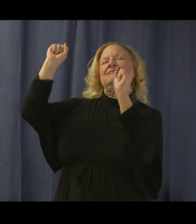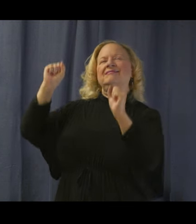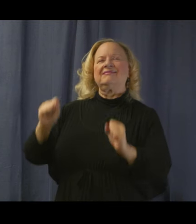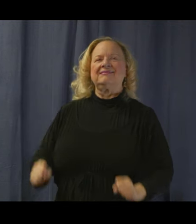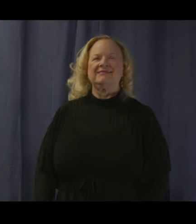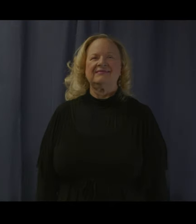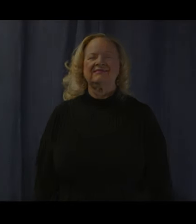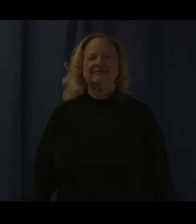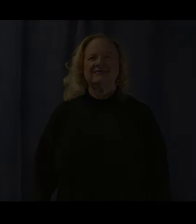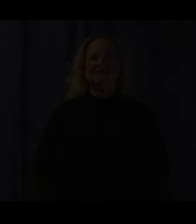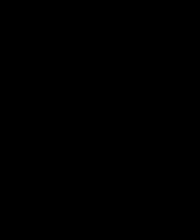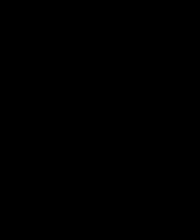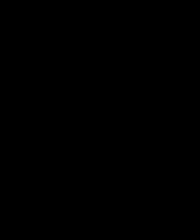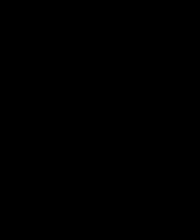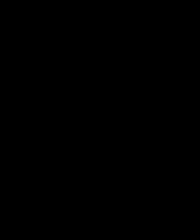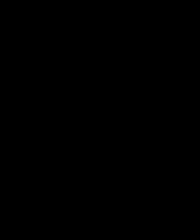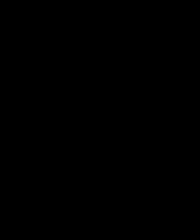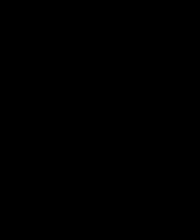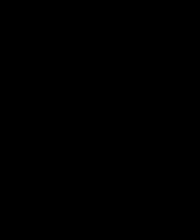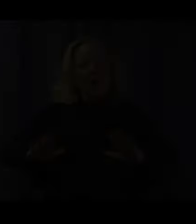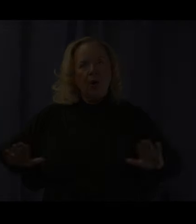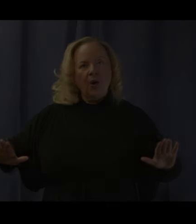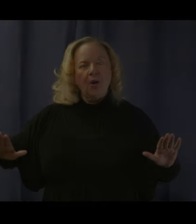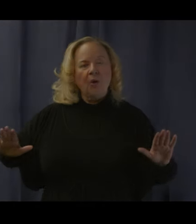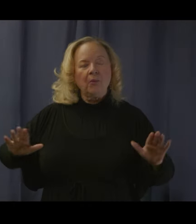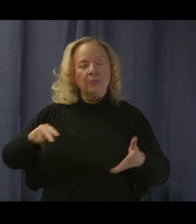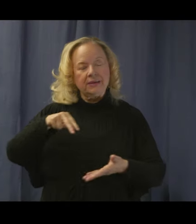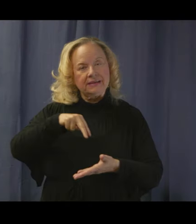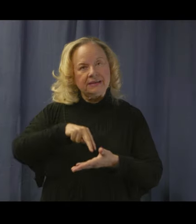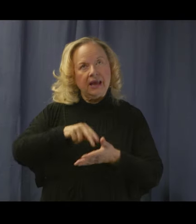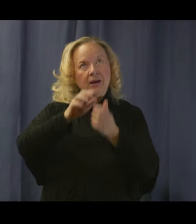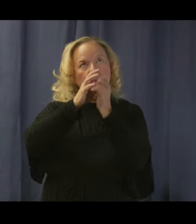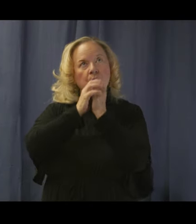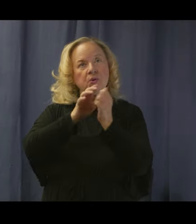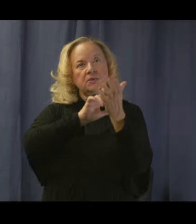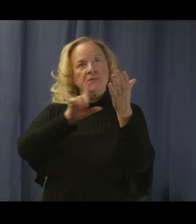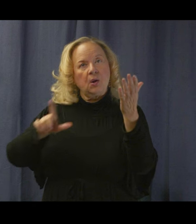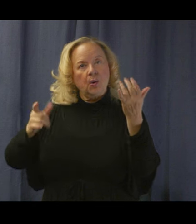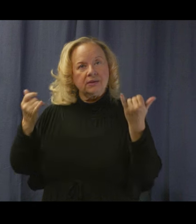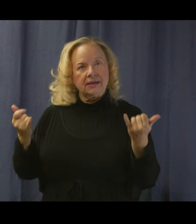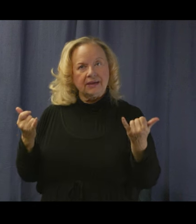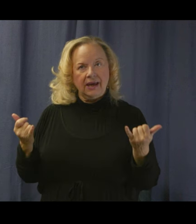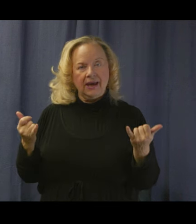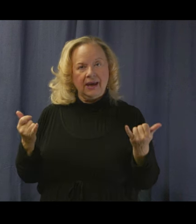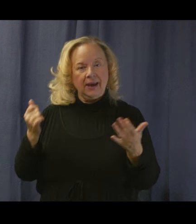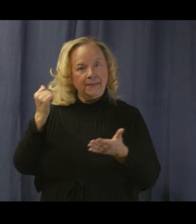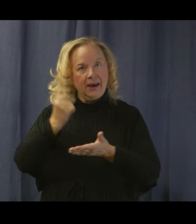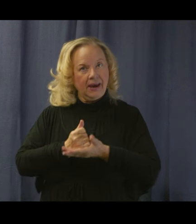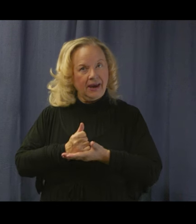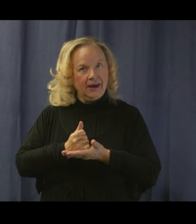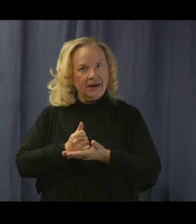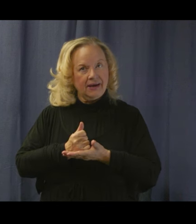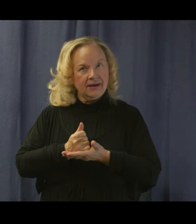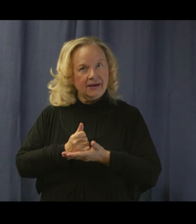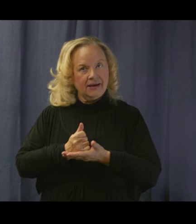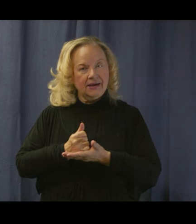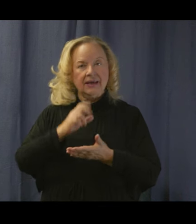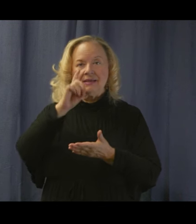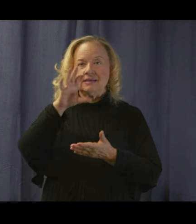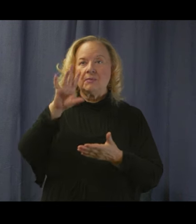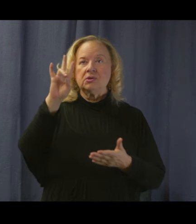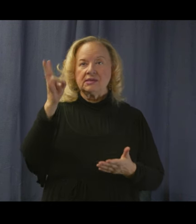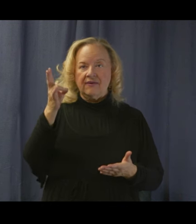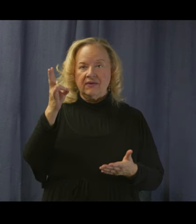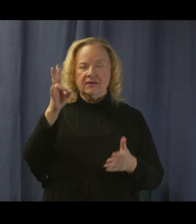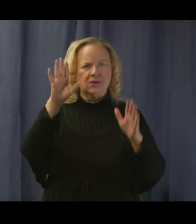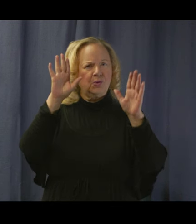Amen. Amen. And Shabbat Shalom. Please remain standing. We're going to worship the Lord today. Amen. Today,